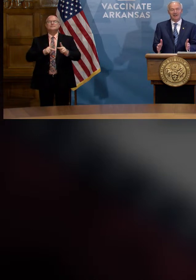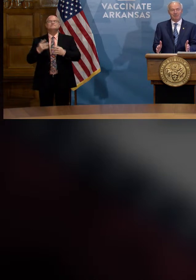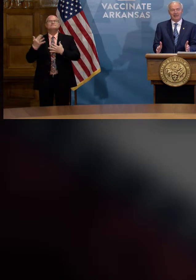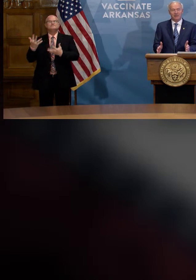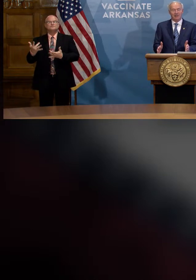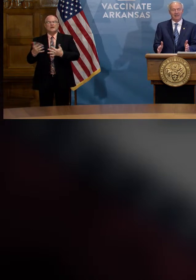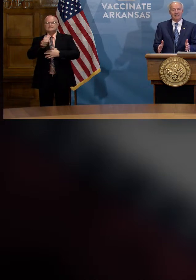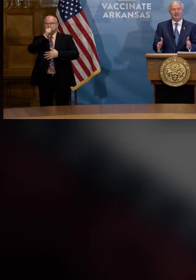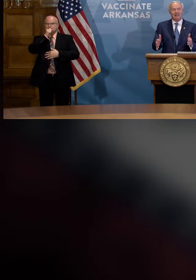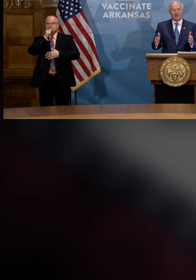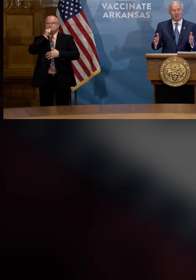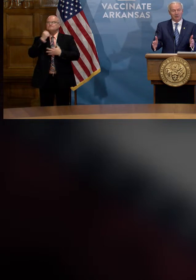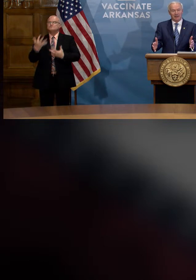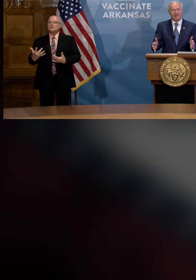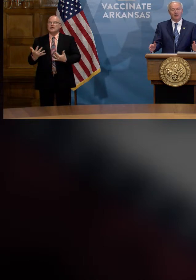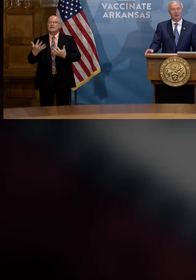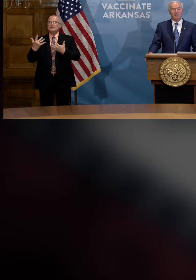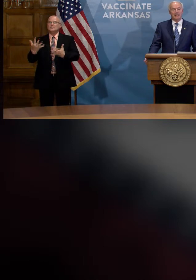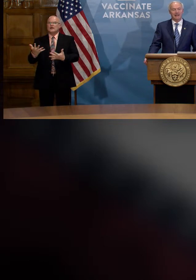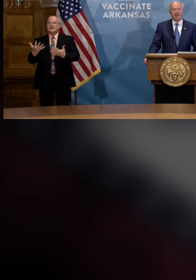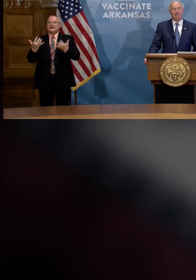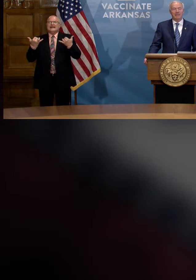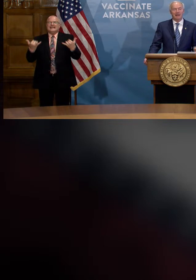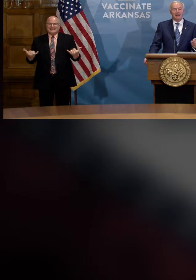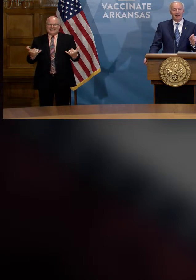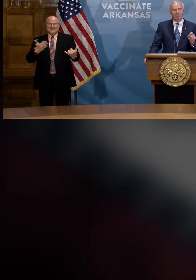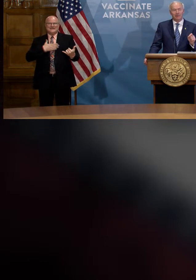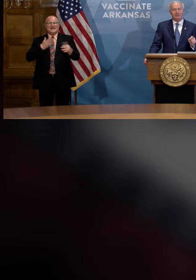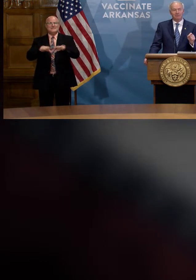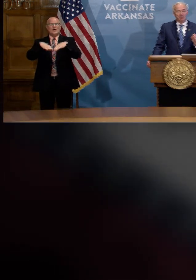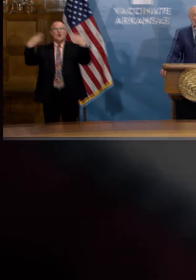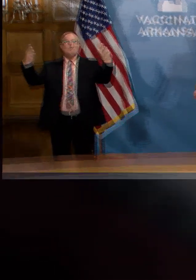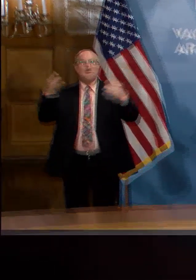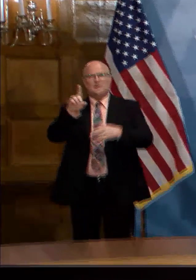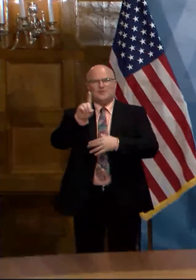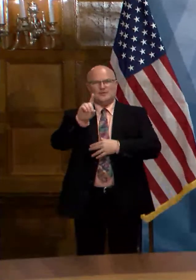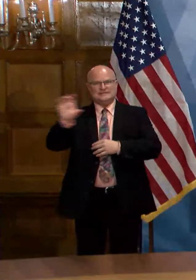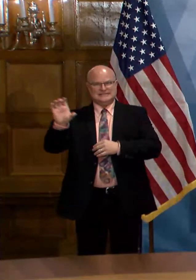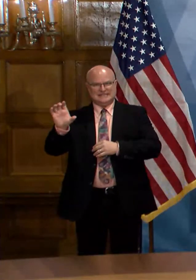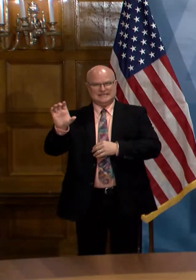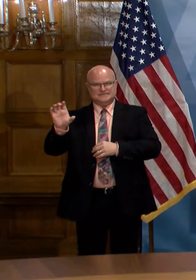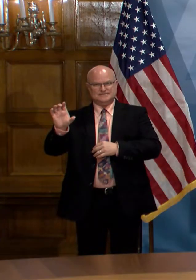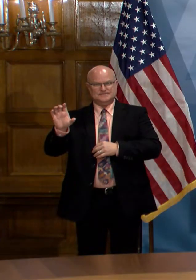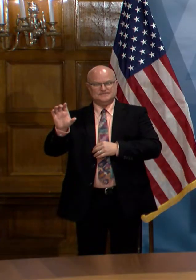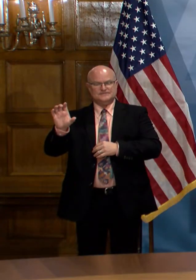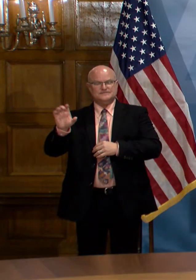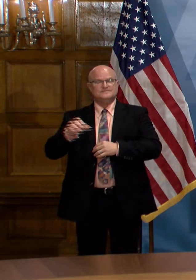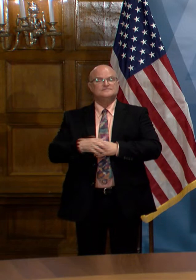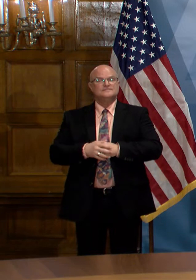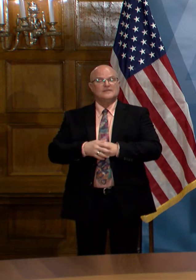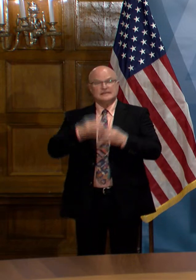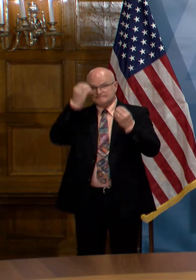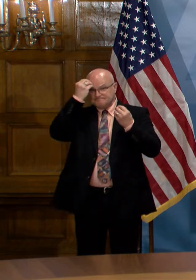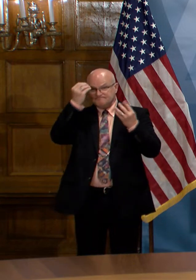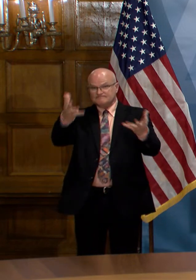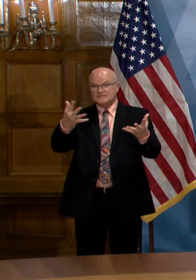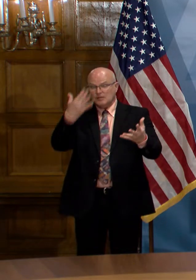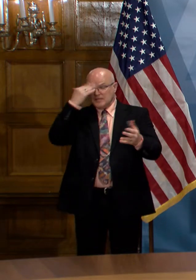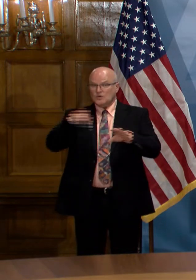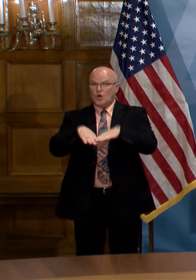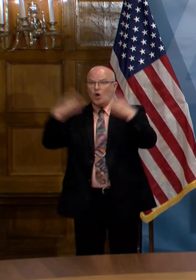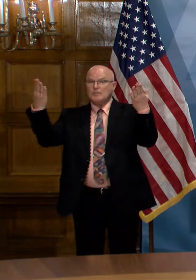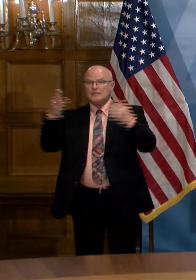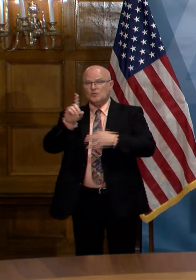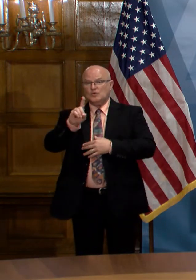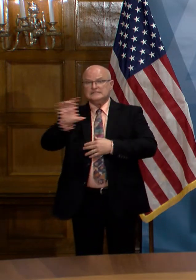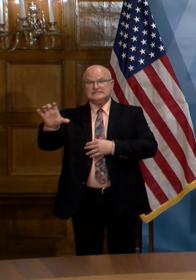waited very patiently. We're glad to open that up. I would remind everyone that just because we're opening it up